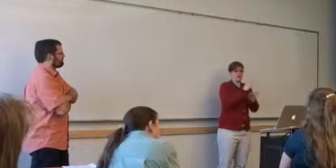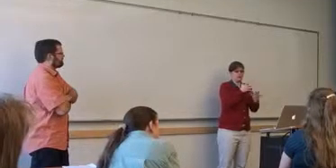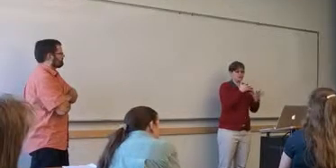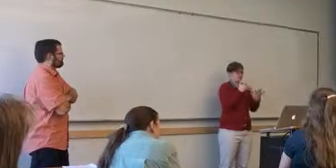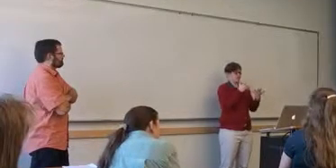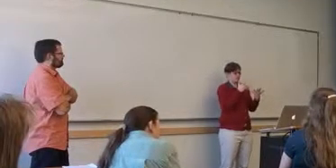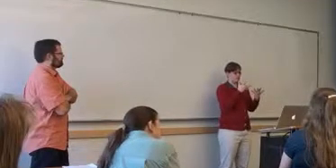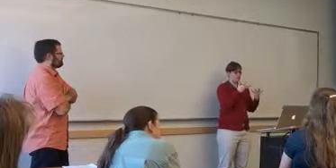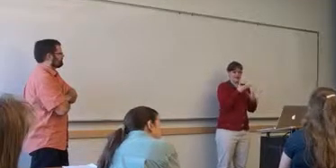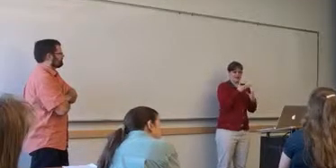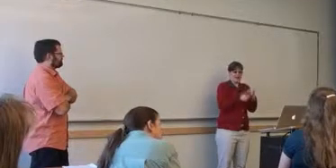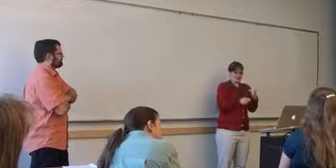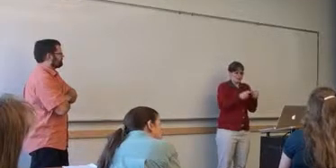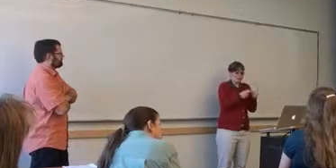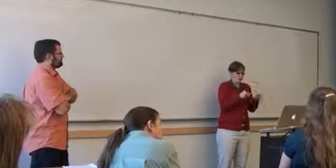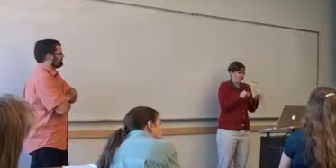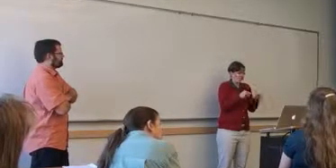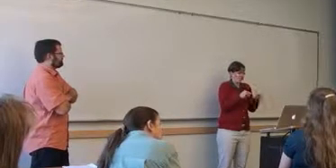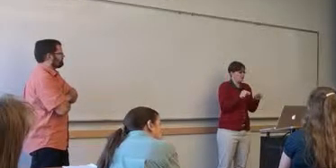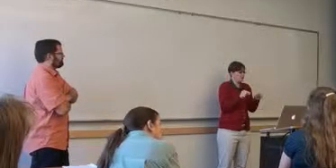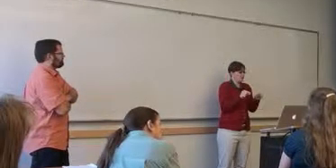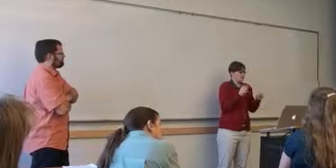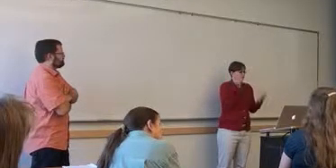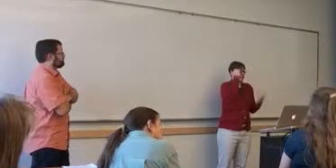So, I mean, now that they're in school and have